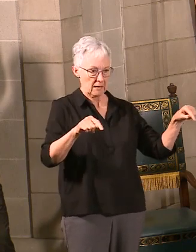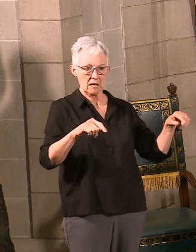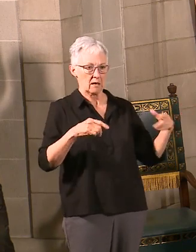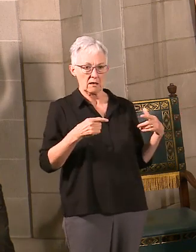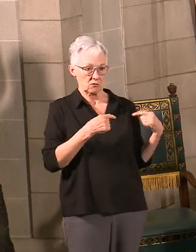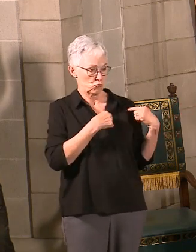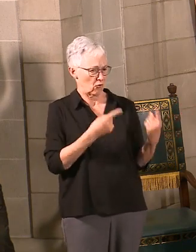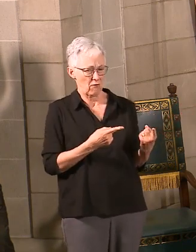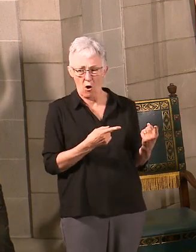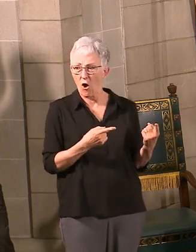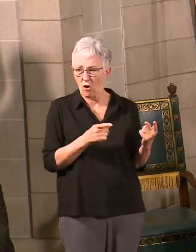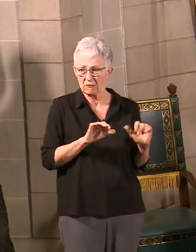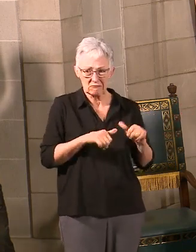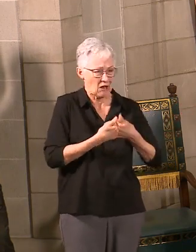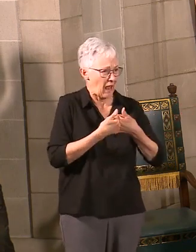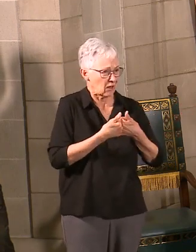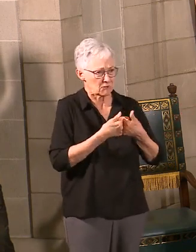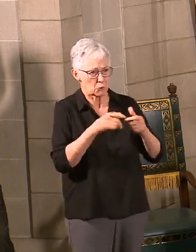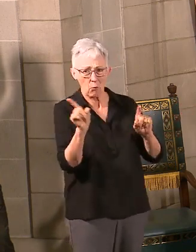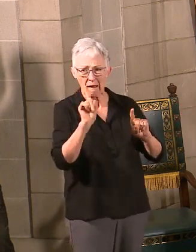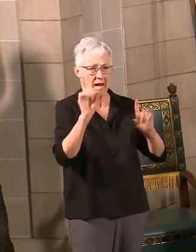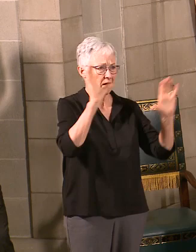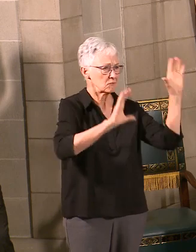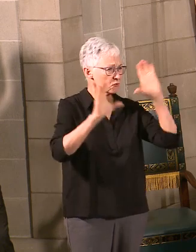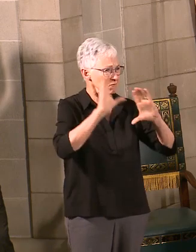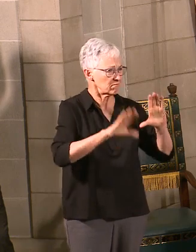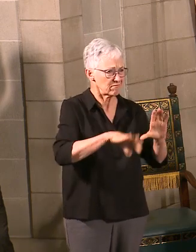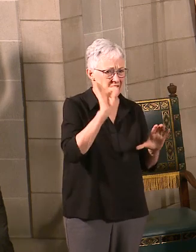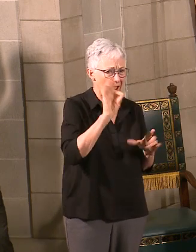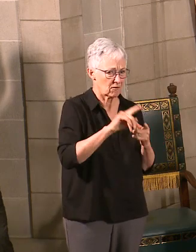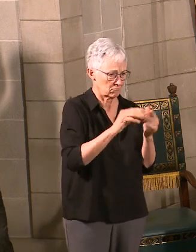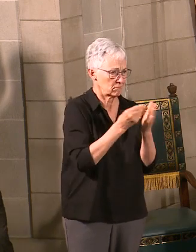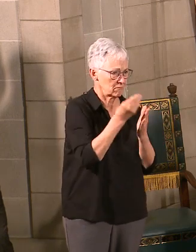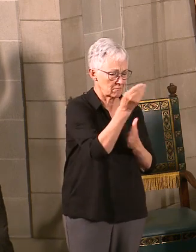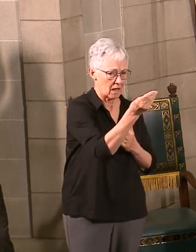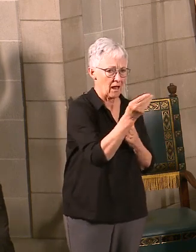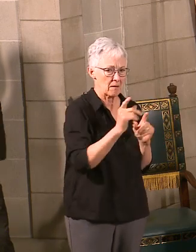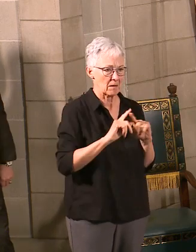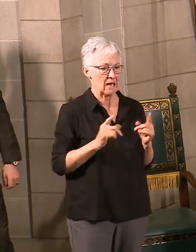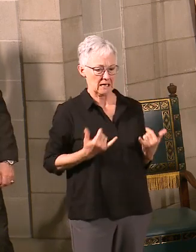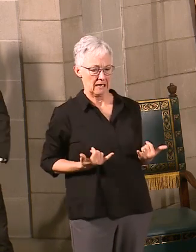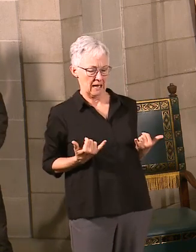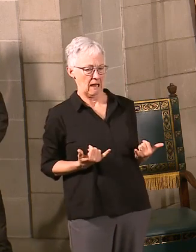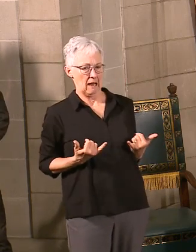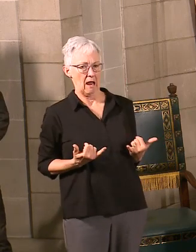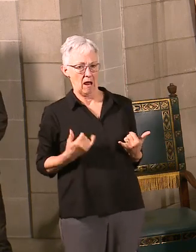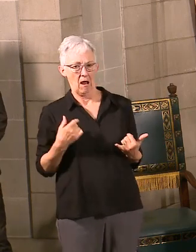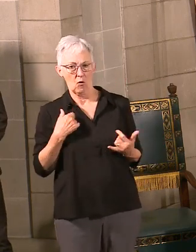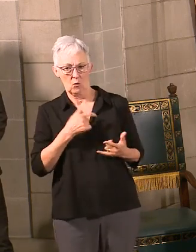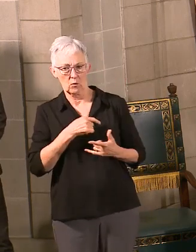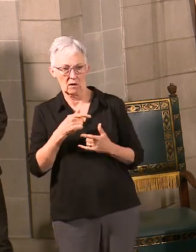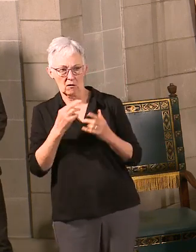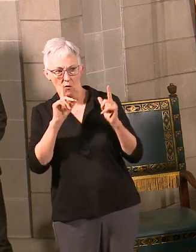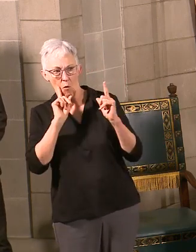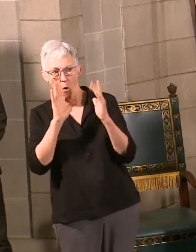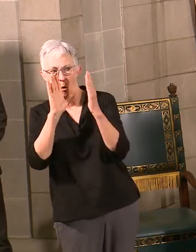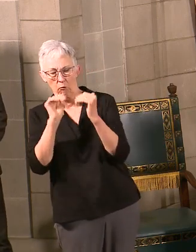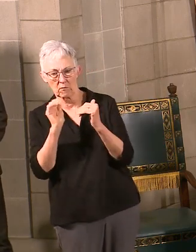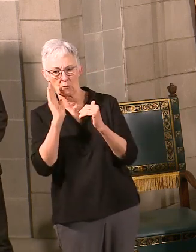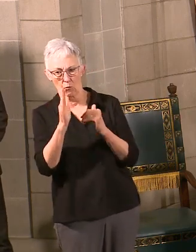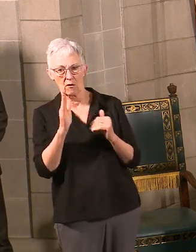but I feel like we're making progress. We'll probably have more news on that, in the future, but right now I don't have anything else to share until we actually get something